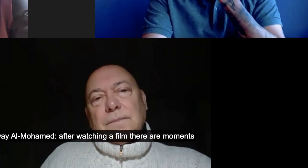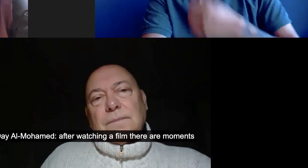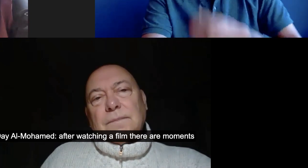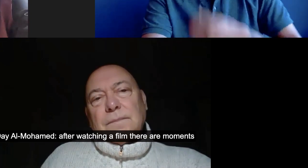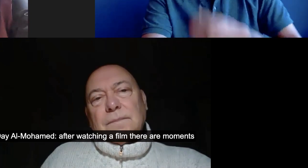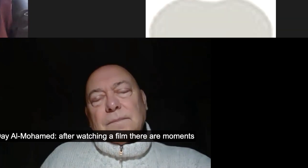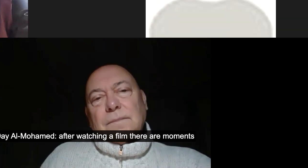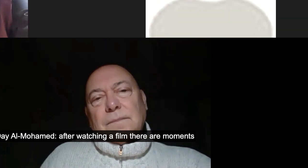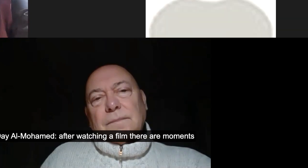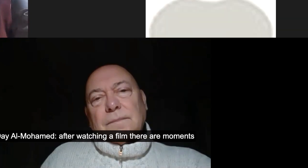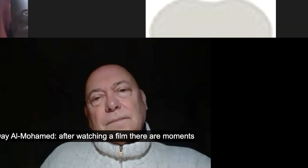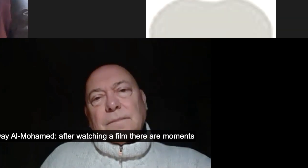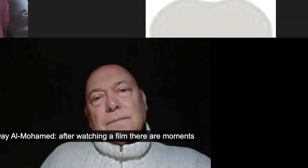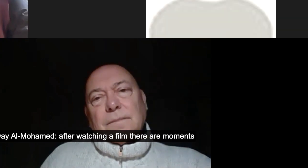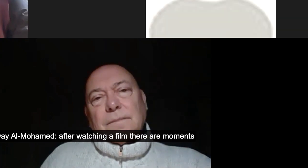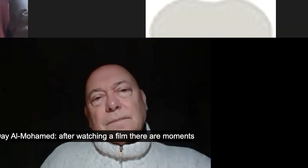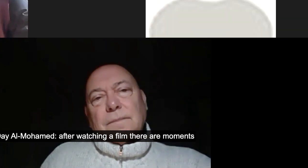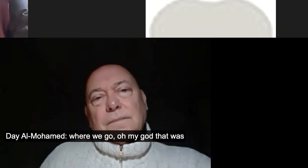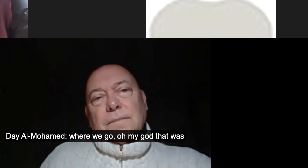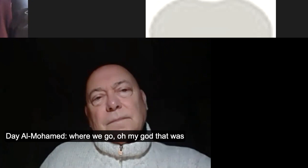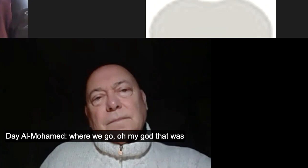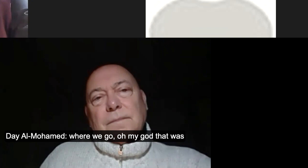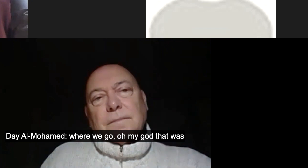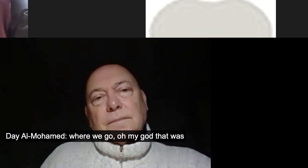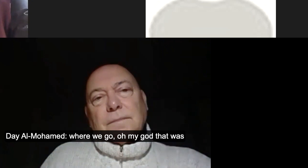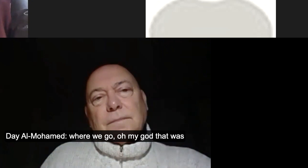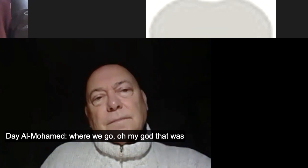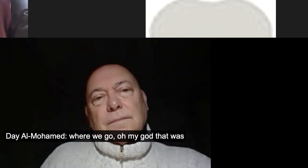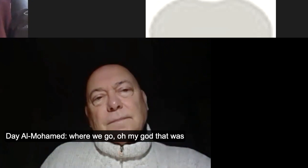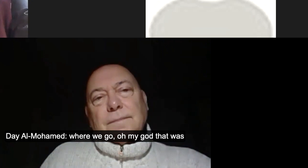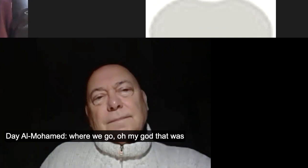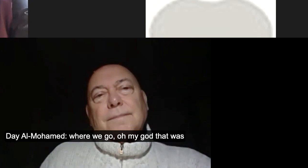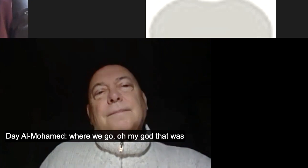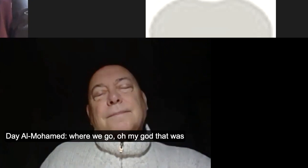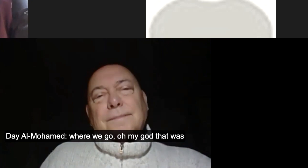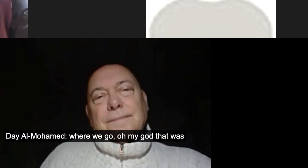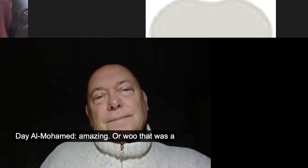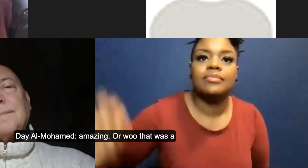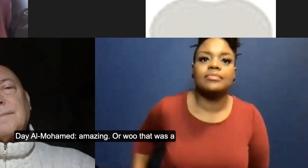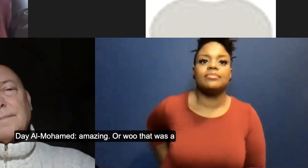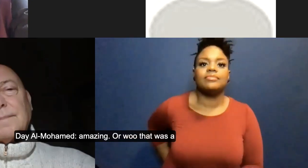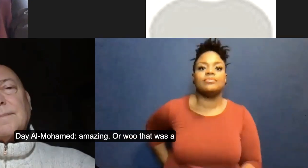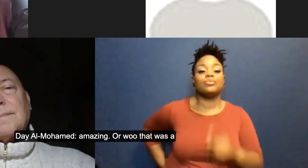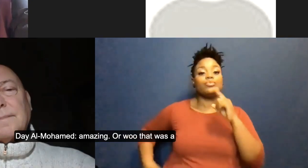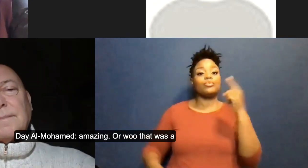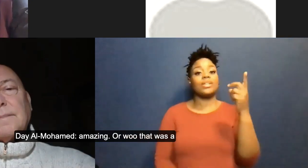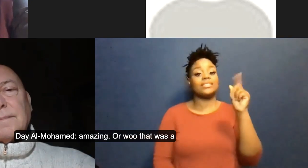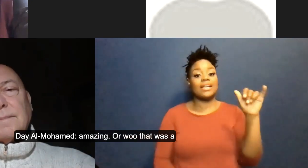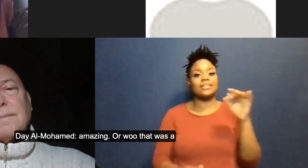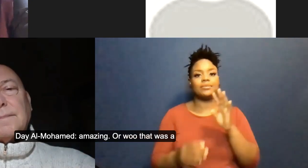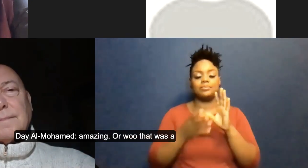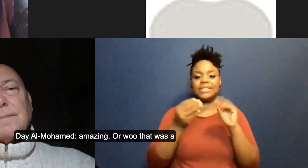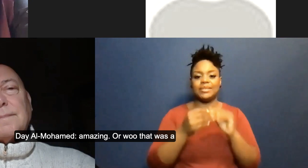after watching a film, right? There are moments where we go, "Oh my God, that was amazing," or you know, or "Whew, that